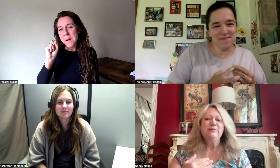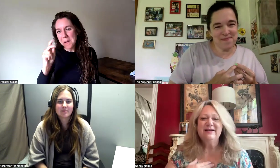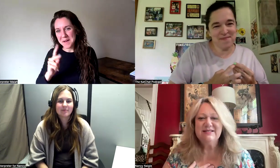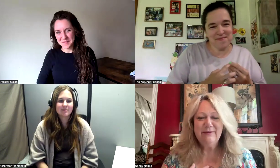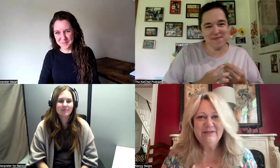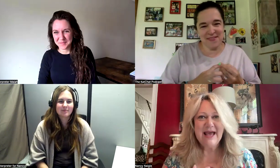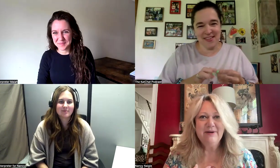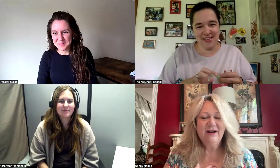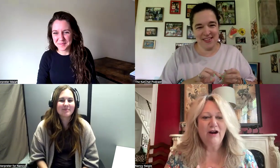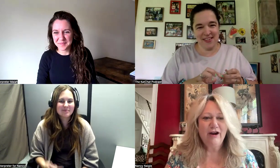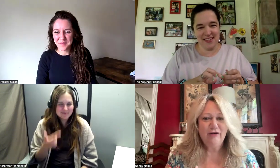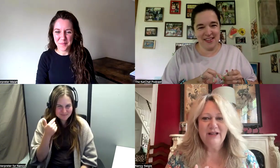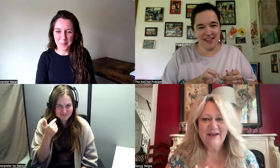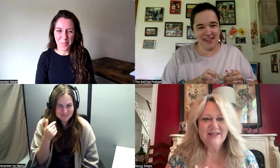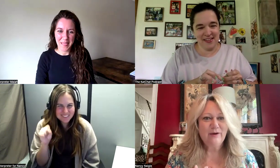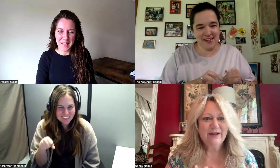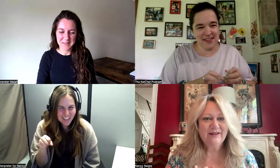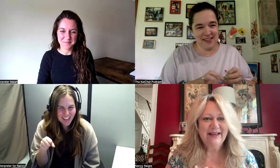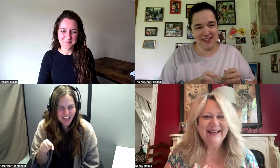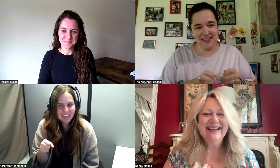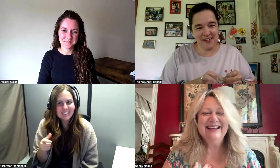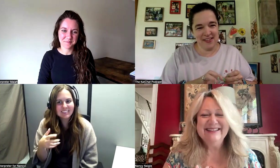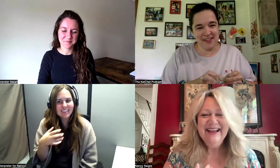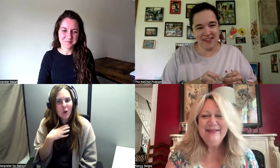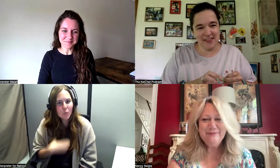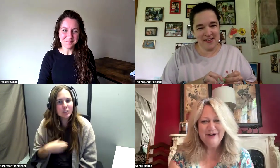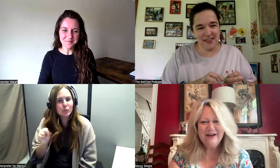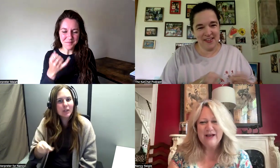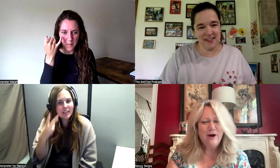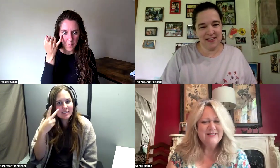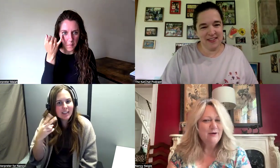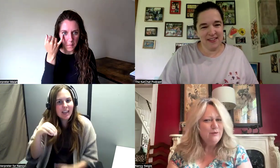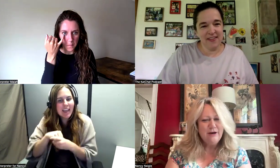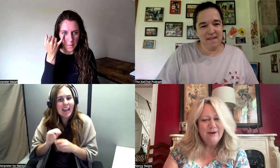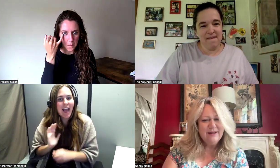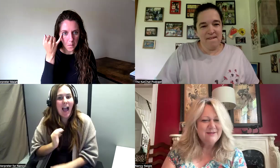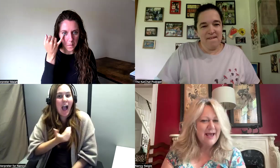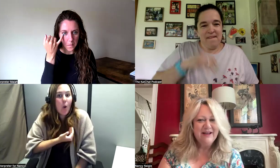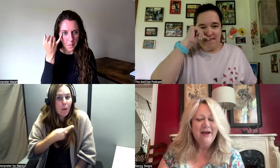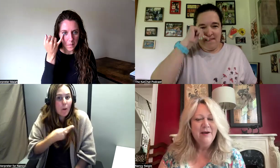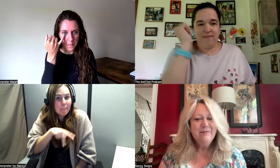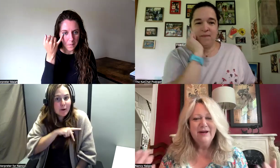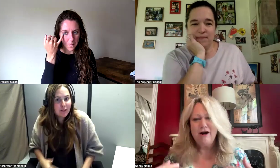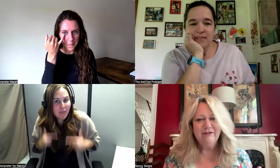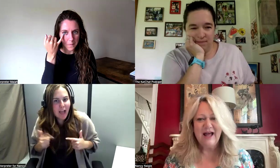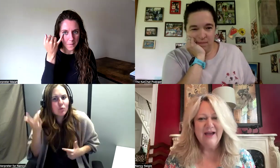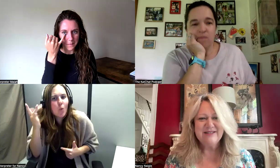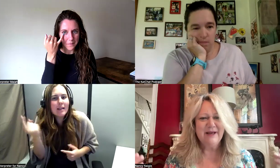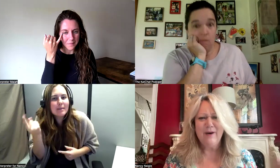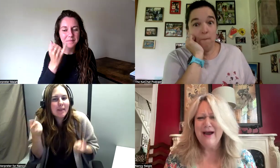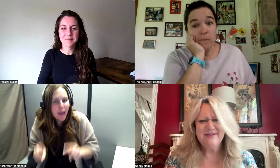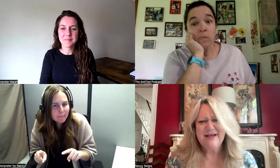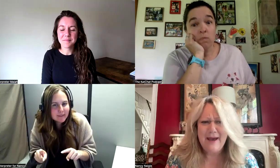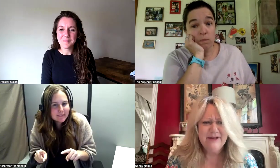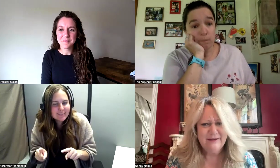I wish we could see what was happening in our own lives that quickly. In the book, like we're always like, "Oh, I know why this is happening," but in our own lives, I'm